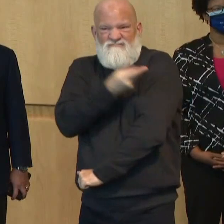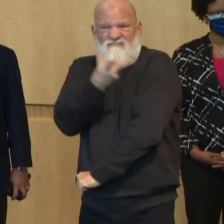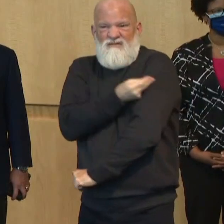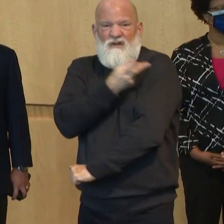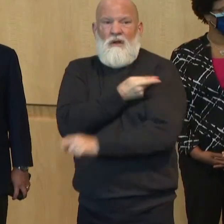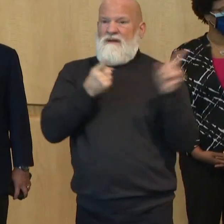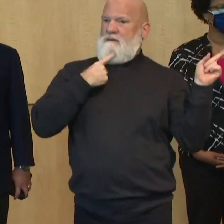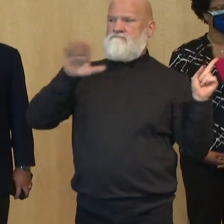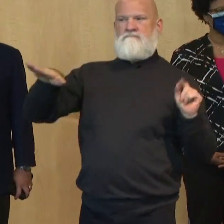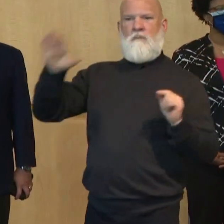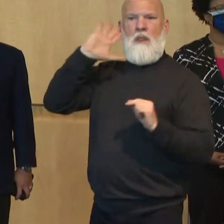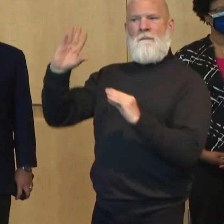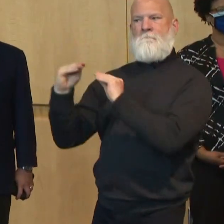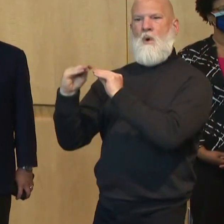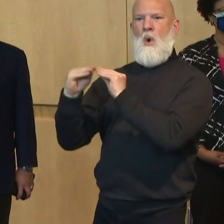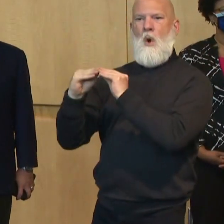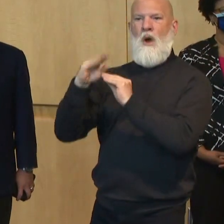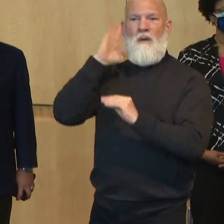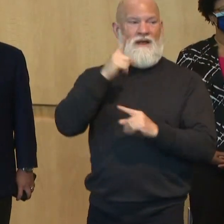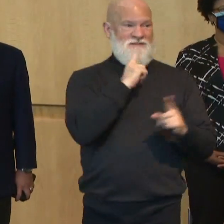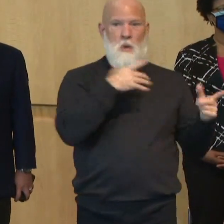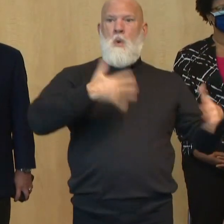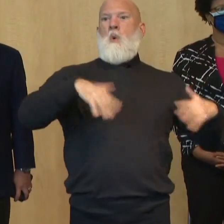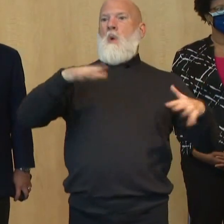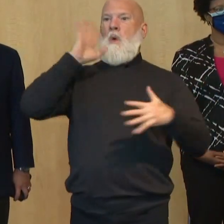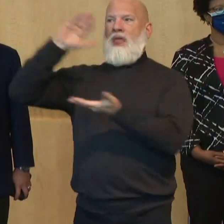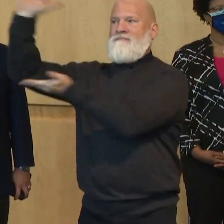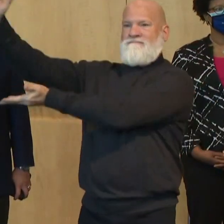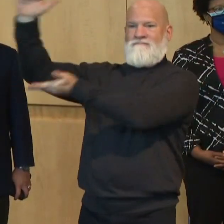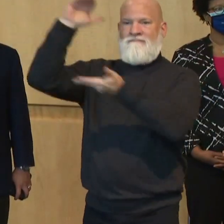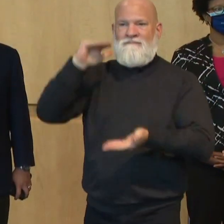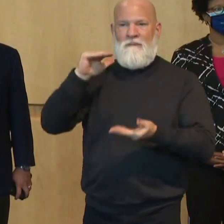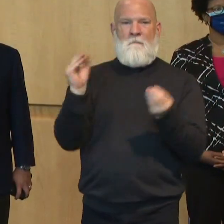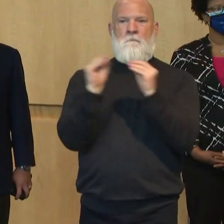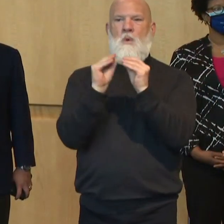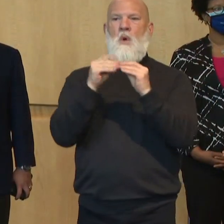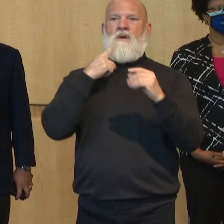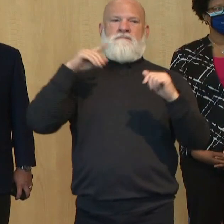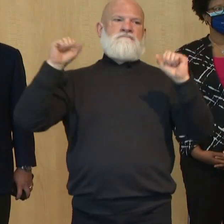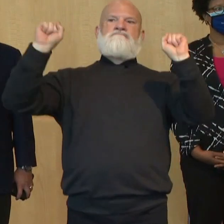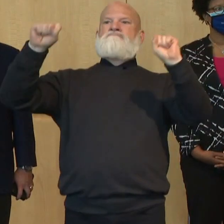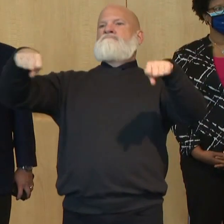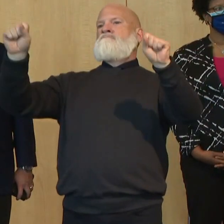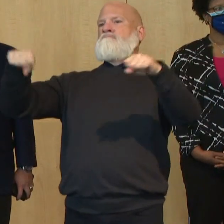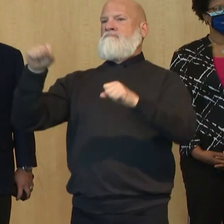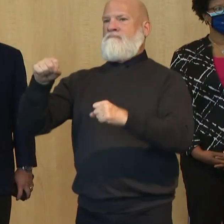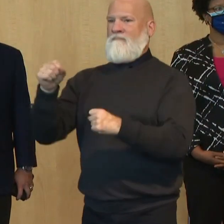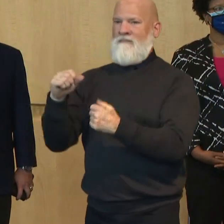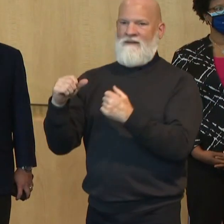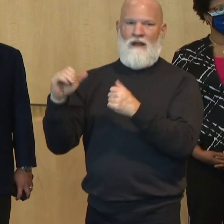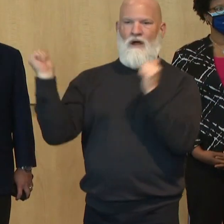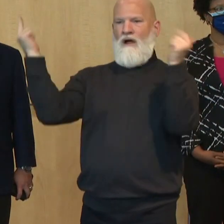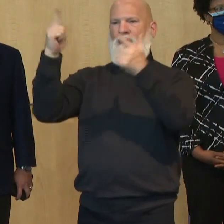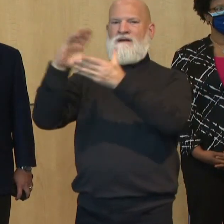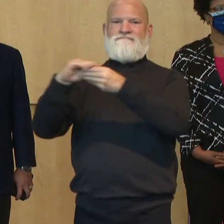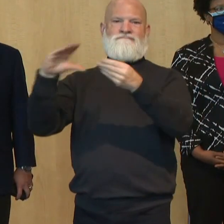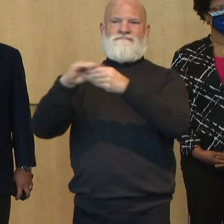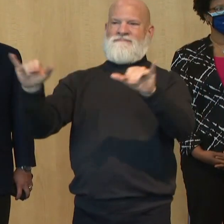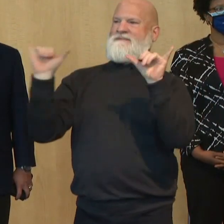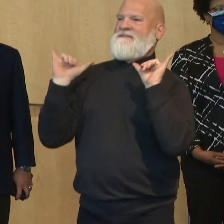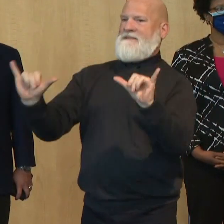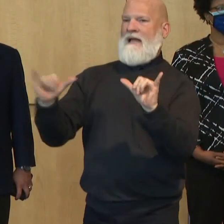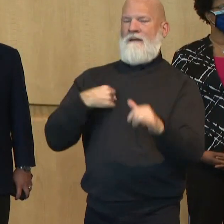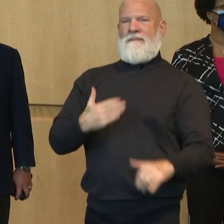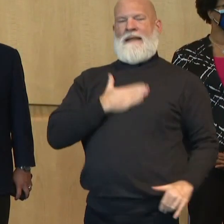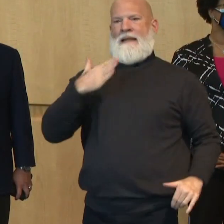more vaccine, which is what I'm hearing when I go to every site. And that day will soon be coming. I wish we had the supply